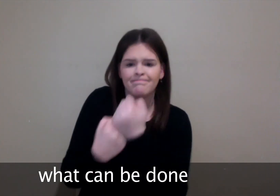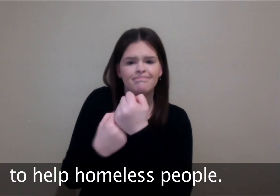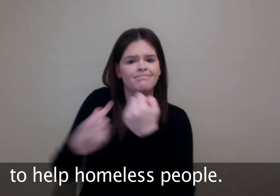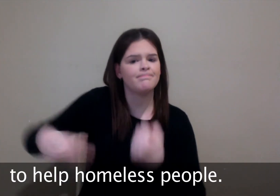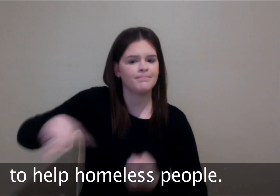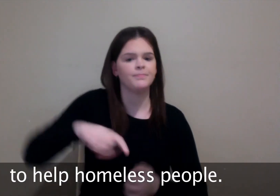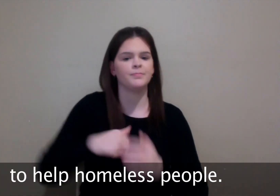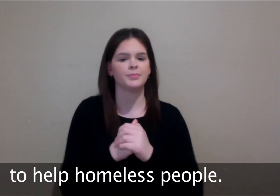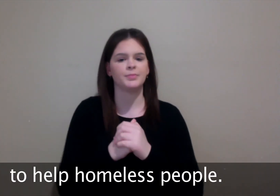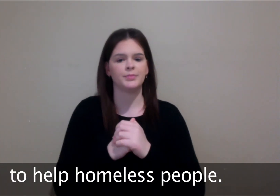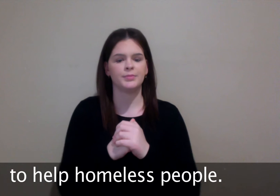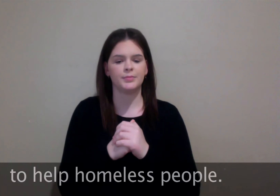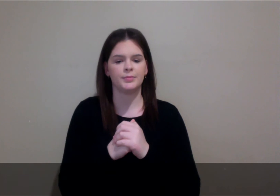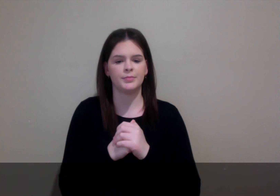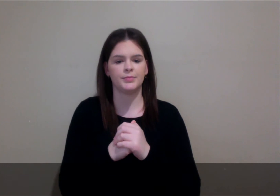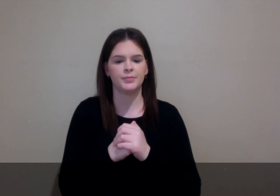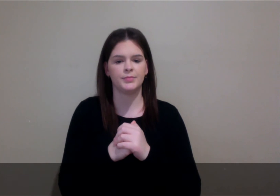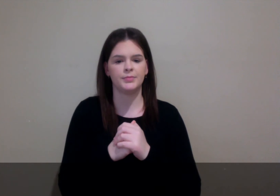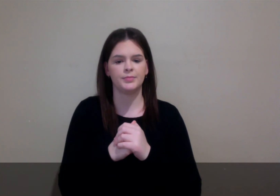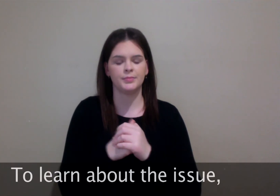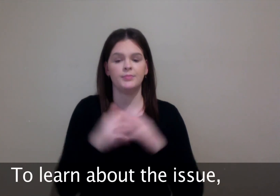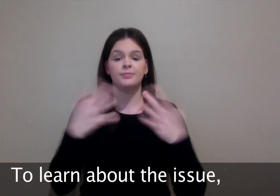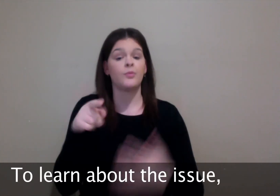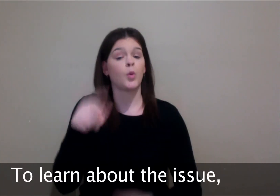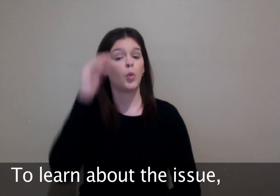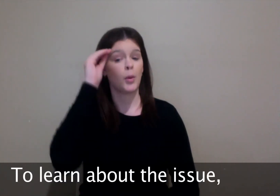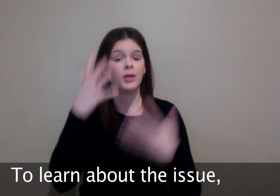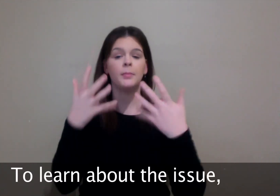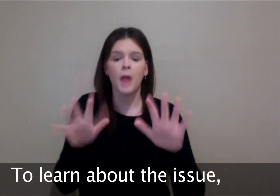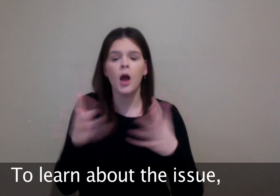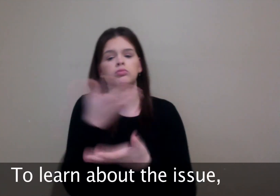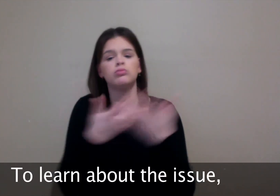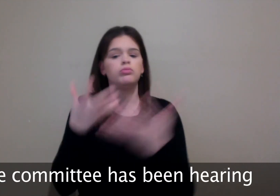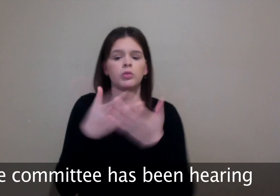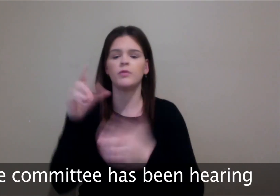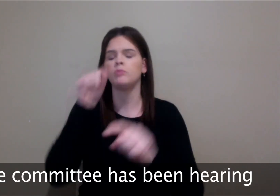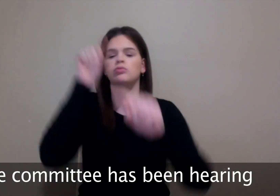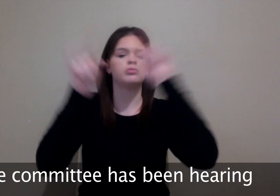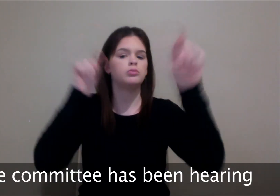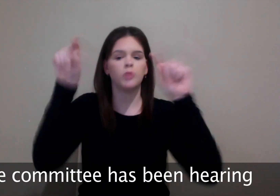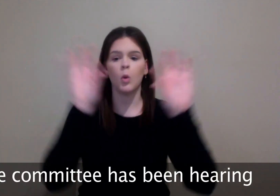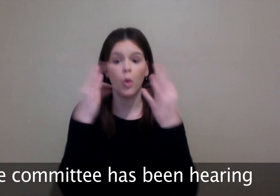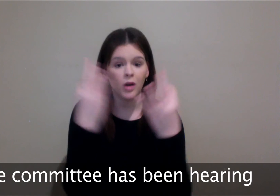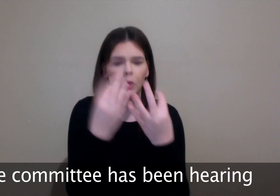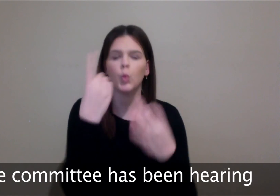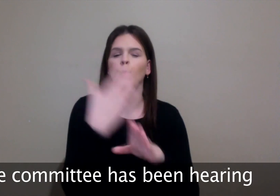to help homeless people. To learn about the issue, the committee has been hearing from organisations